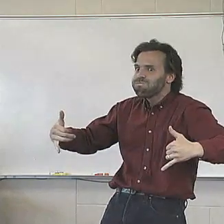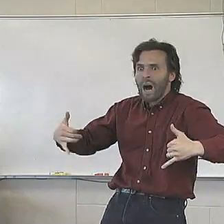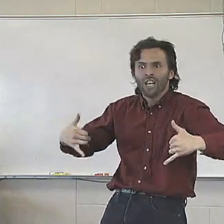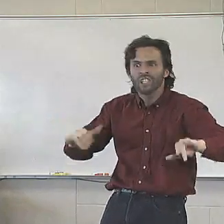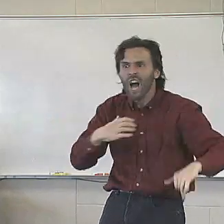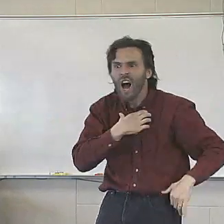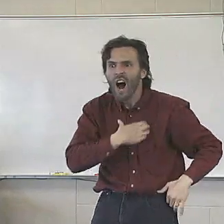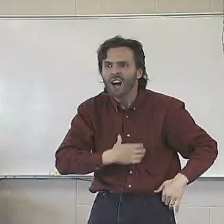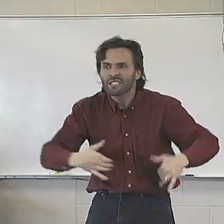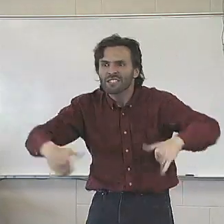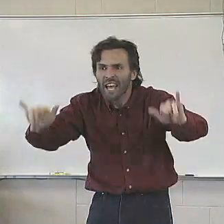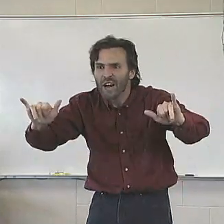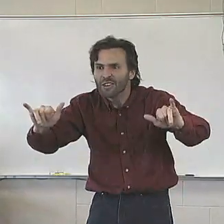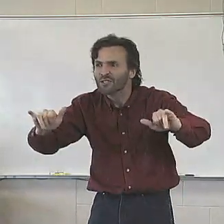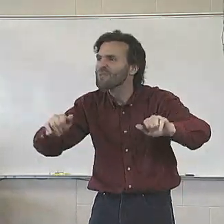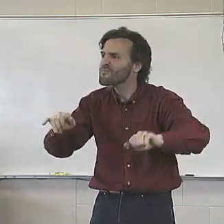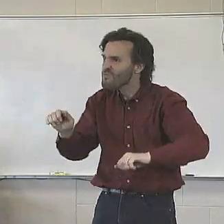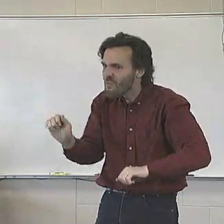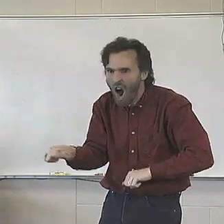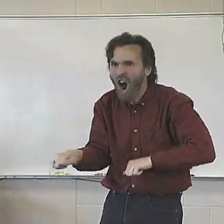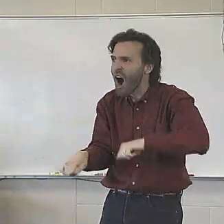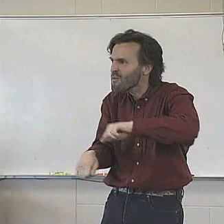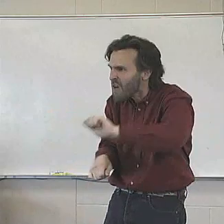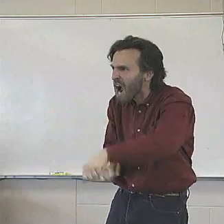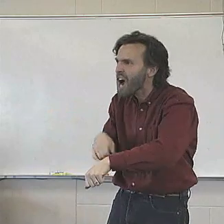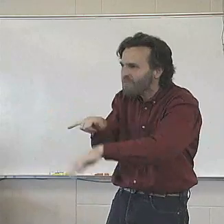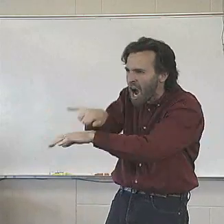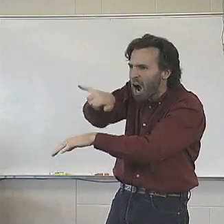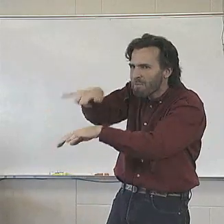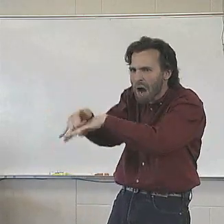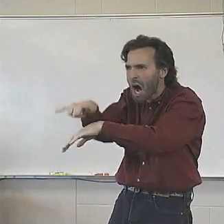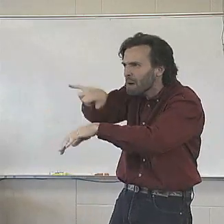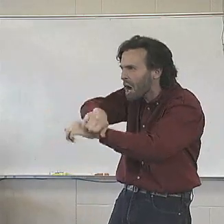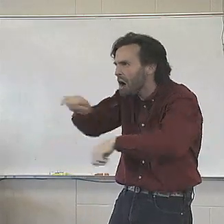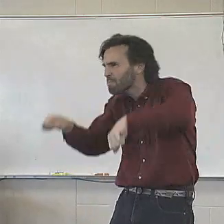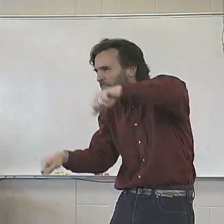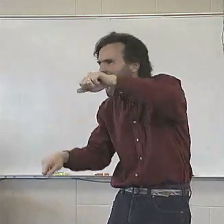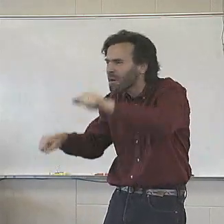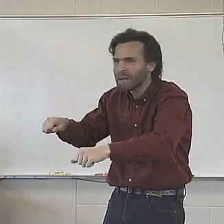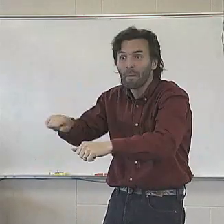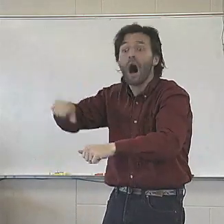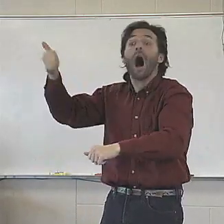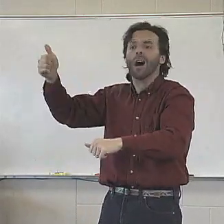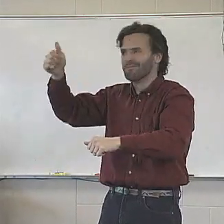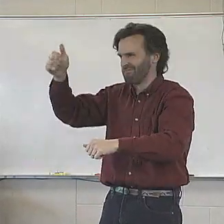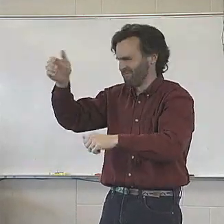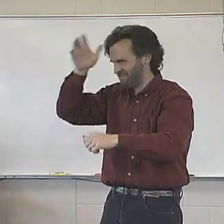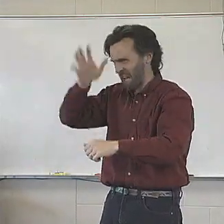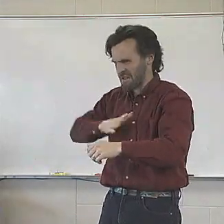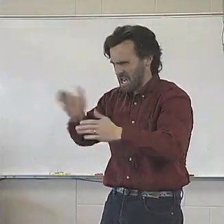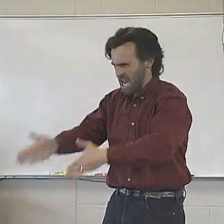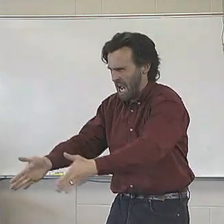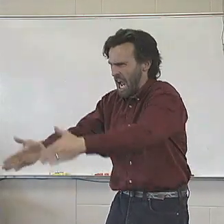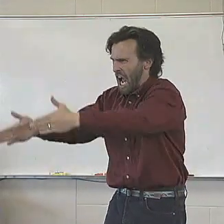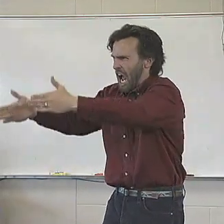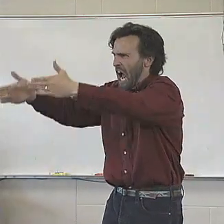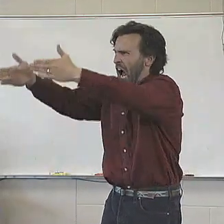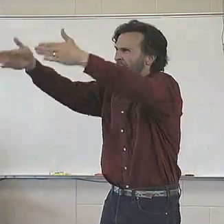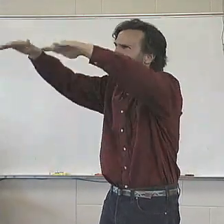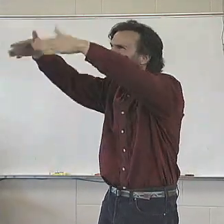on down the road, and down the road he went until he met Skahottentot. And Skahottentot looked at this